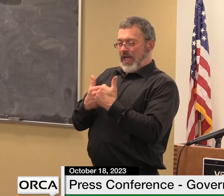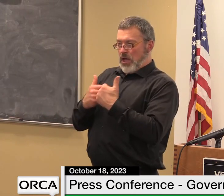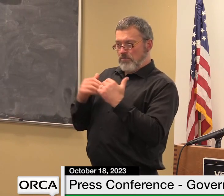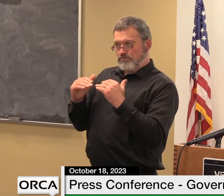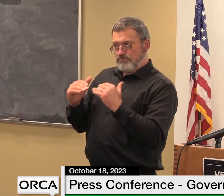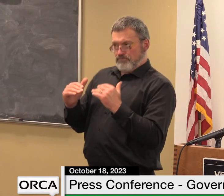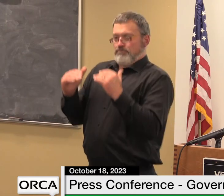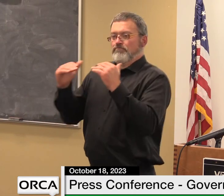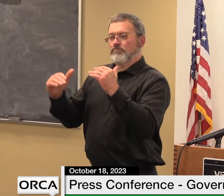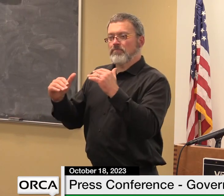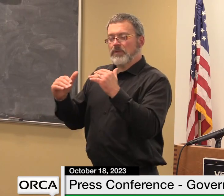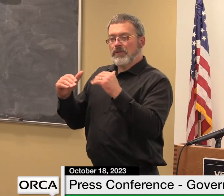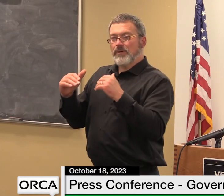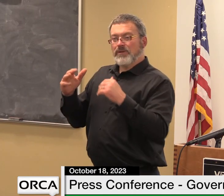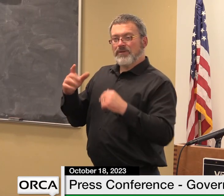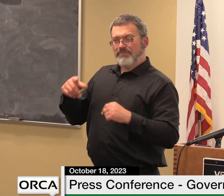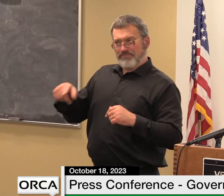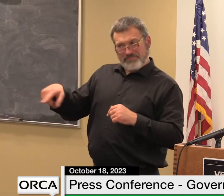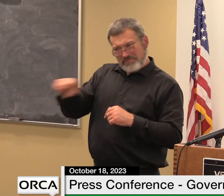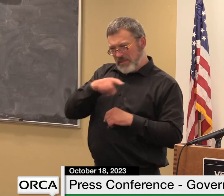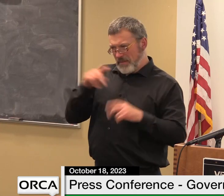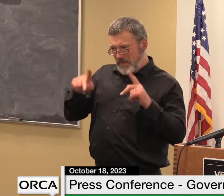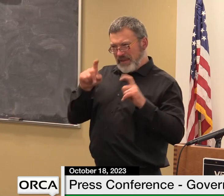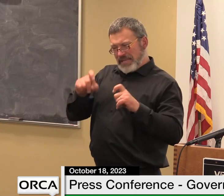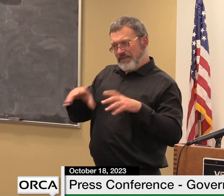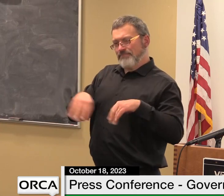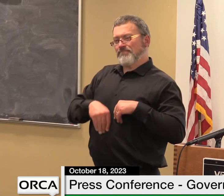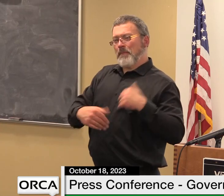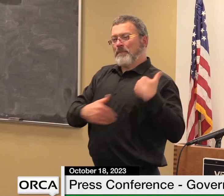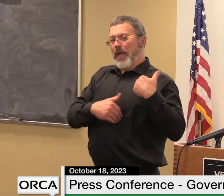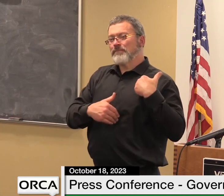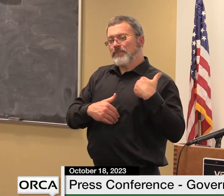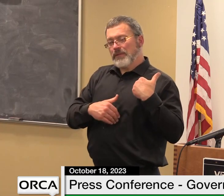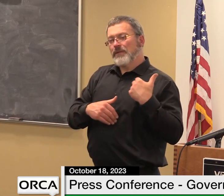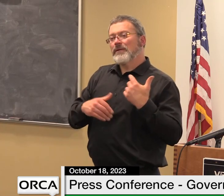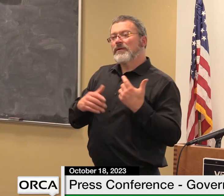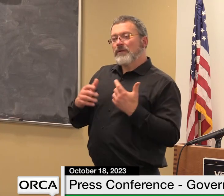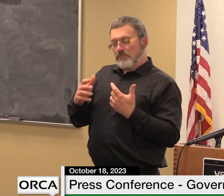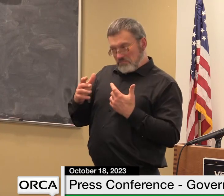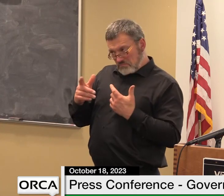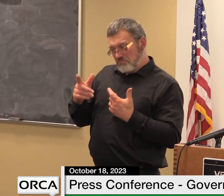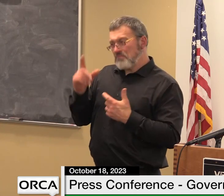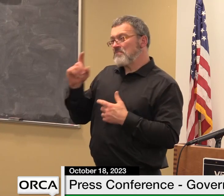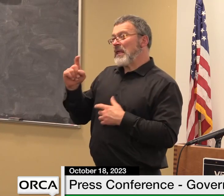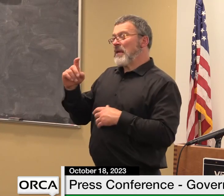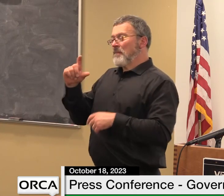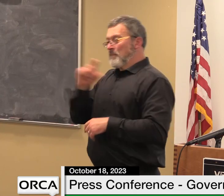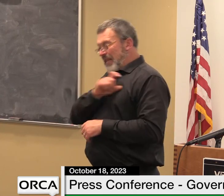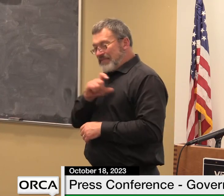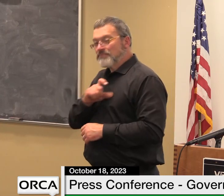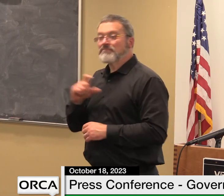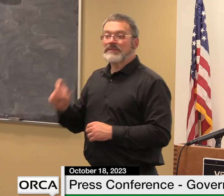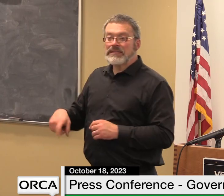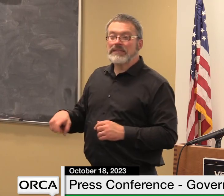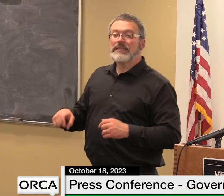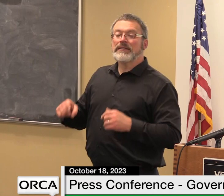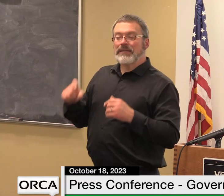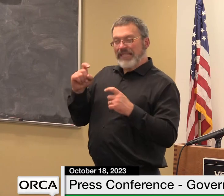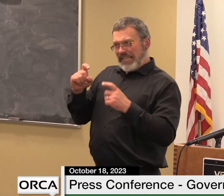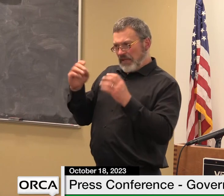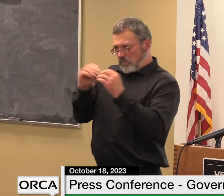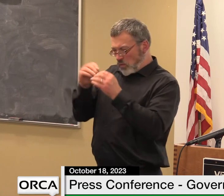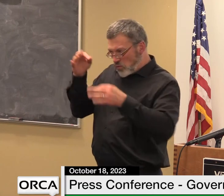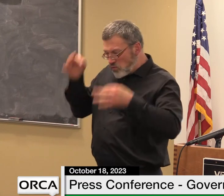held accountable. Enforcement has to be part of the solution in everything that we do, and I think